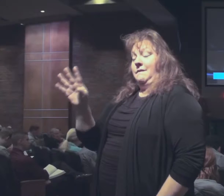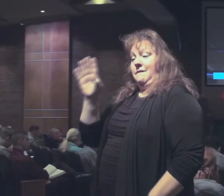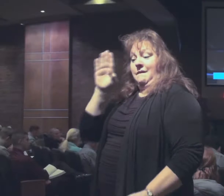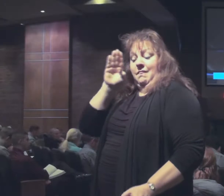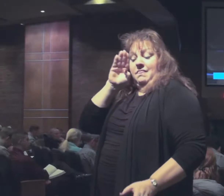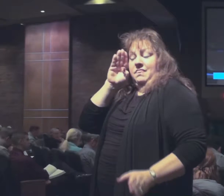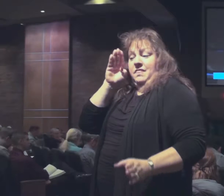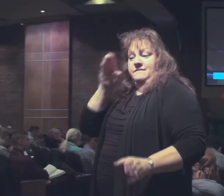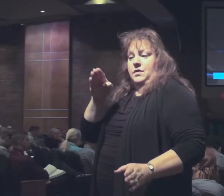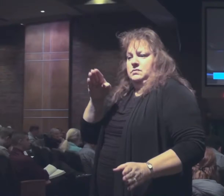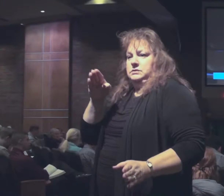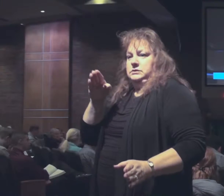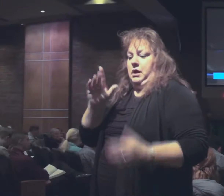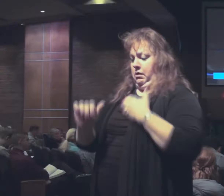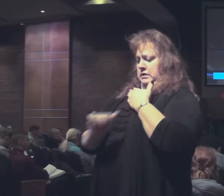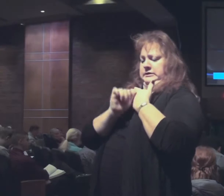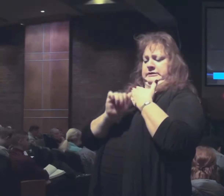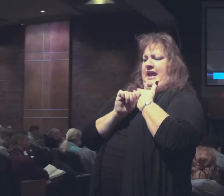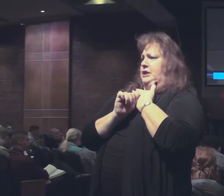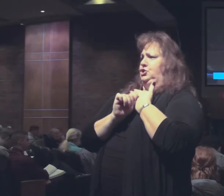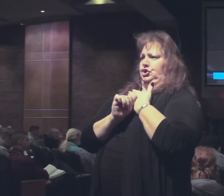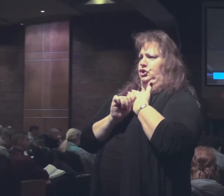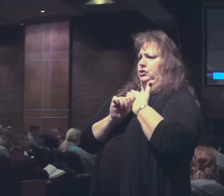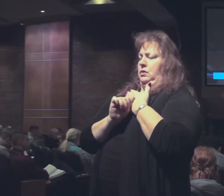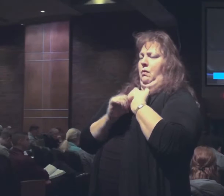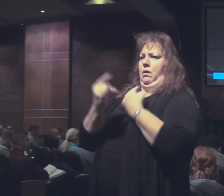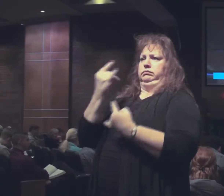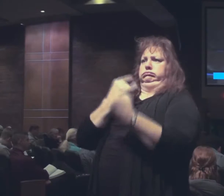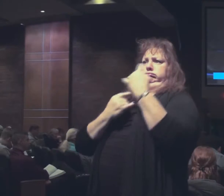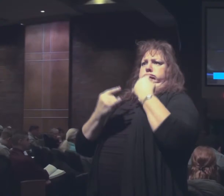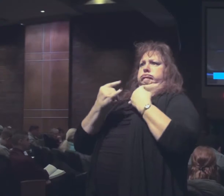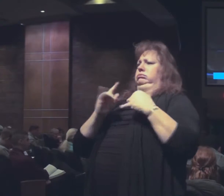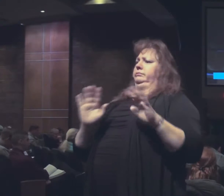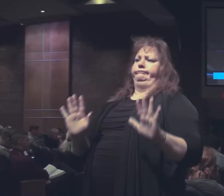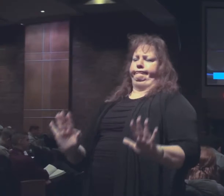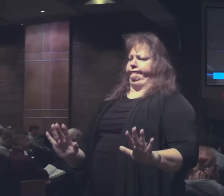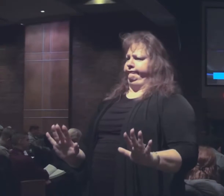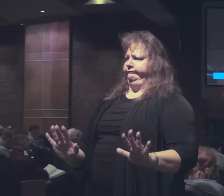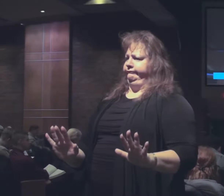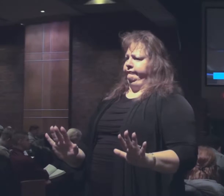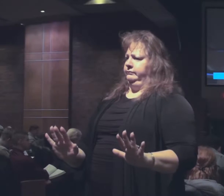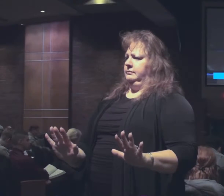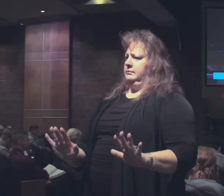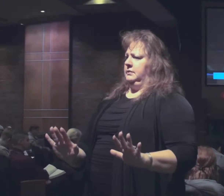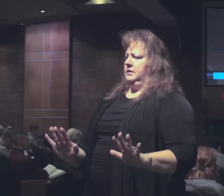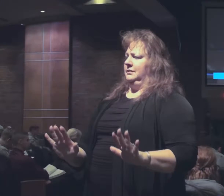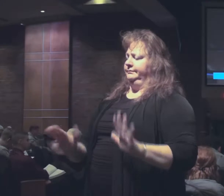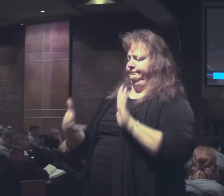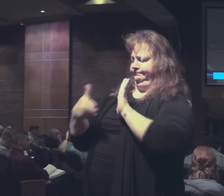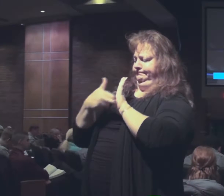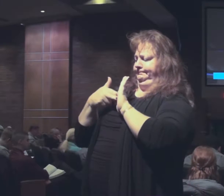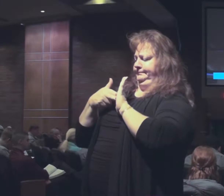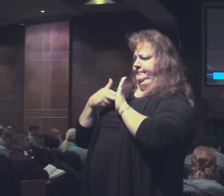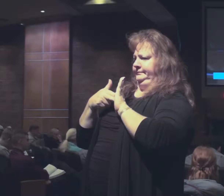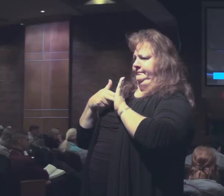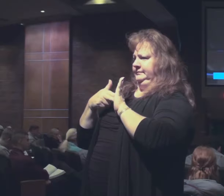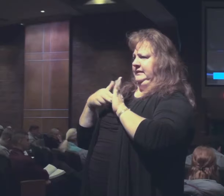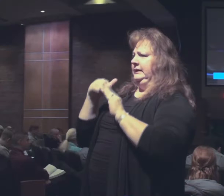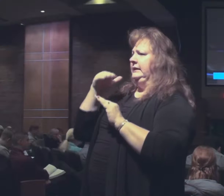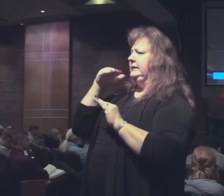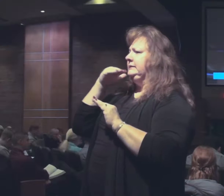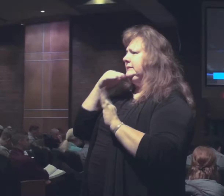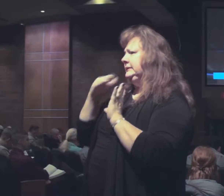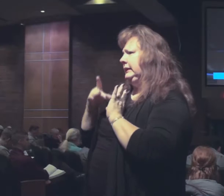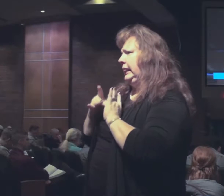on particularly physical danger or physical persecution, but it's on the slanderous and malicious